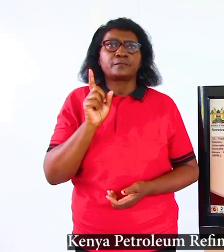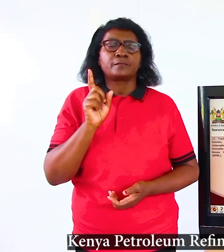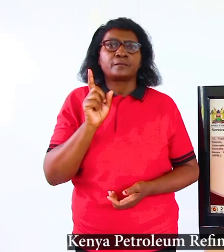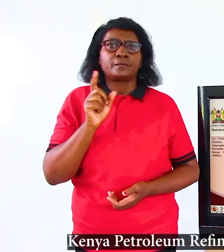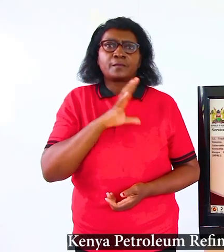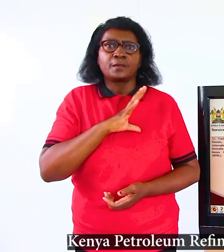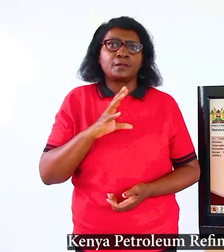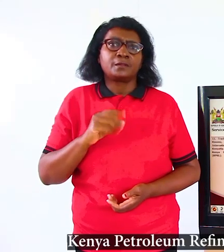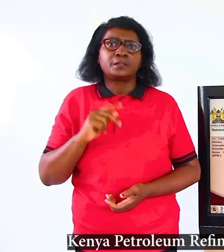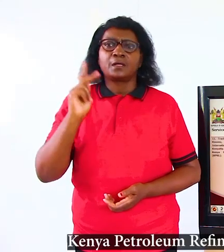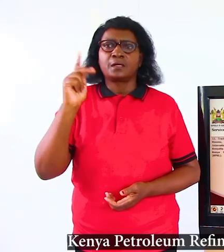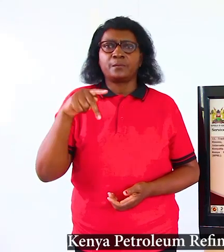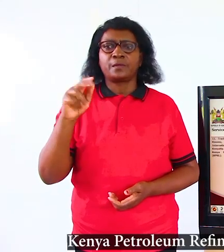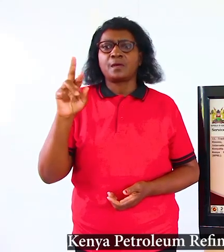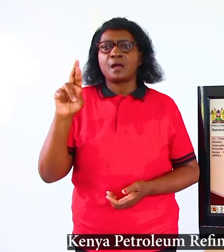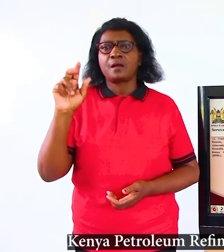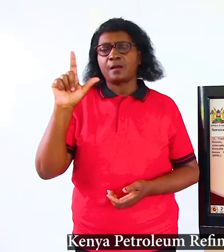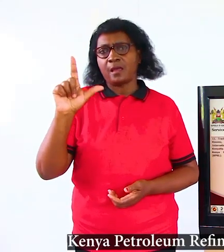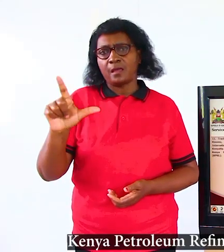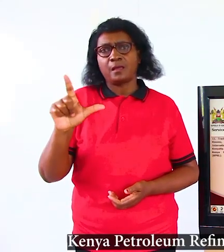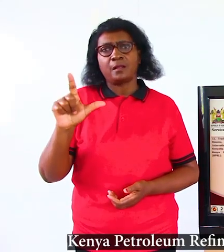and Kenya Petroleum Refineries Limited KPRL.